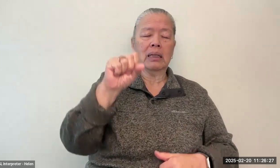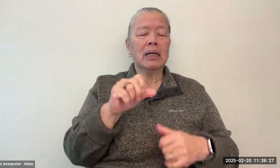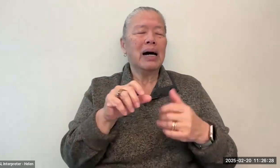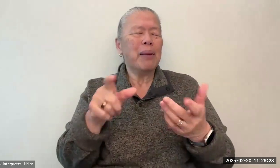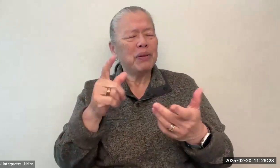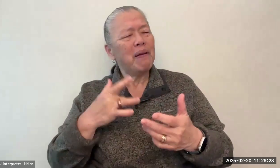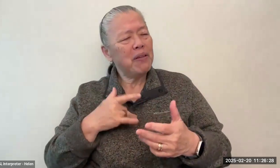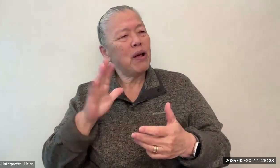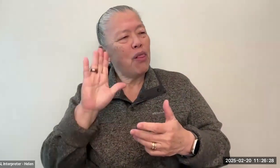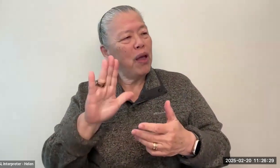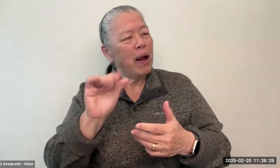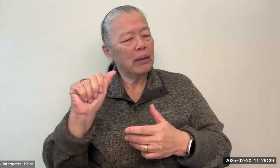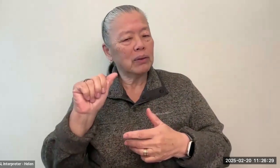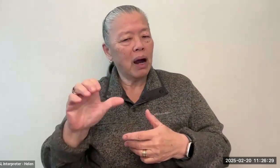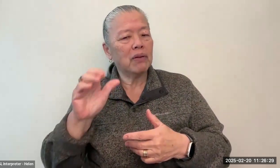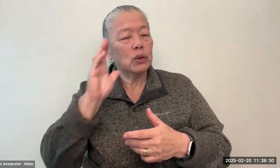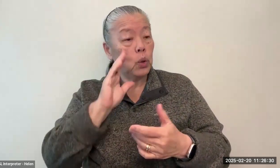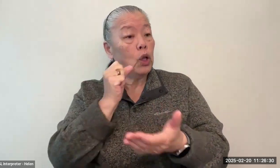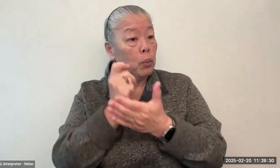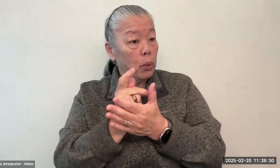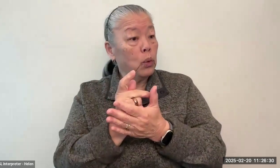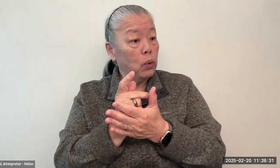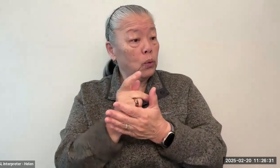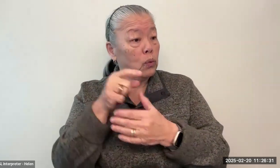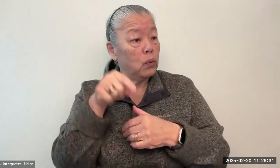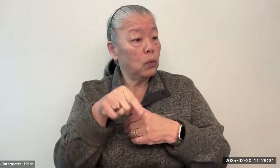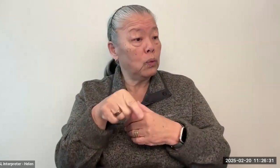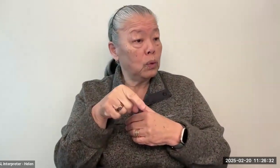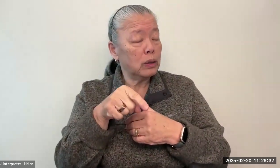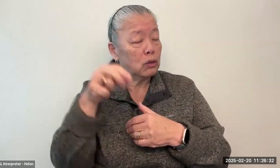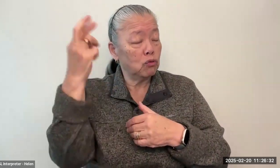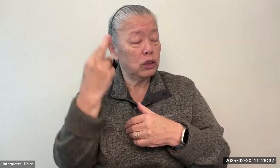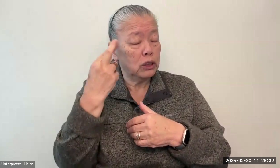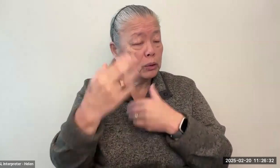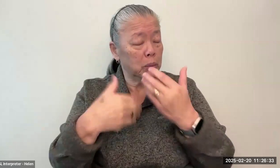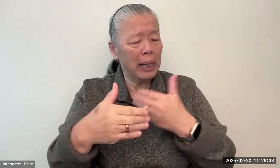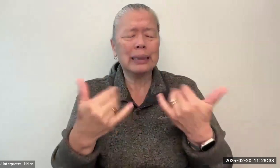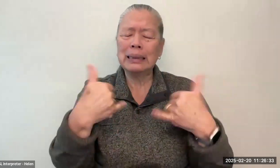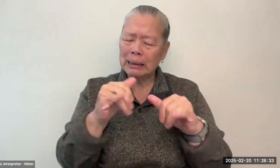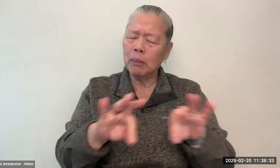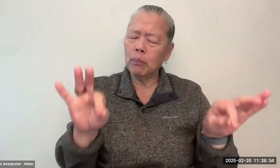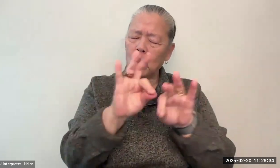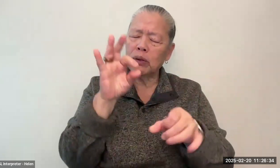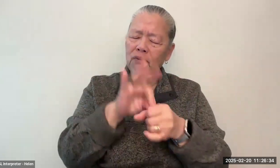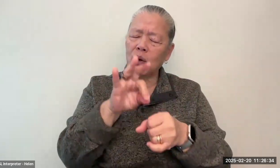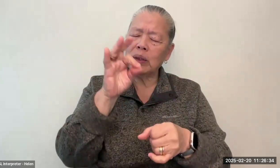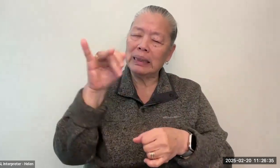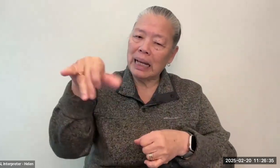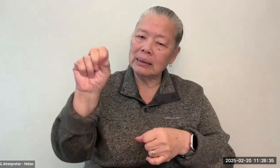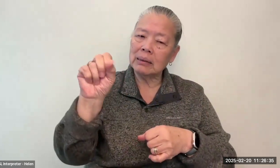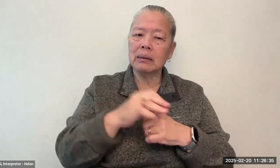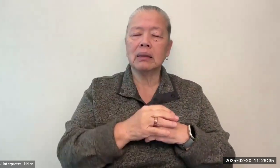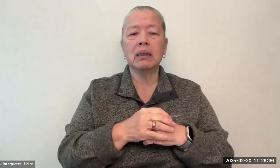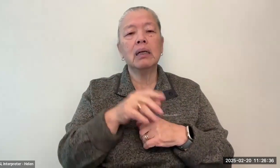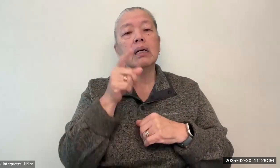that their annual conference will approve ratification of regionalization. As you can see in this draft, our